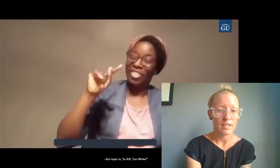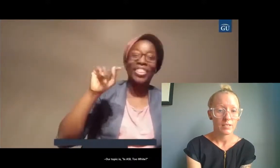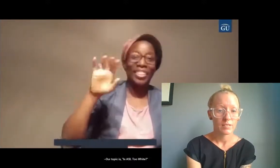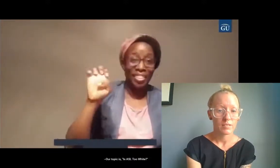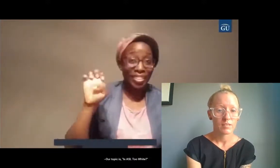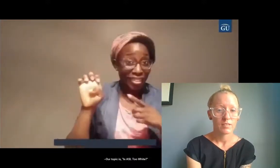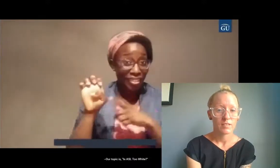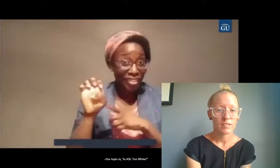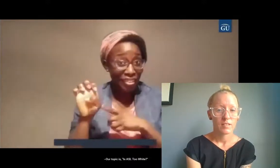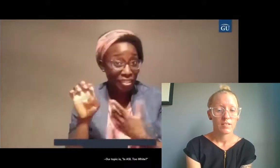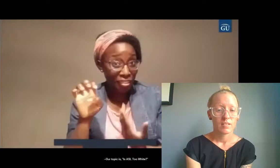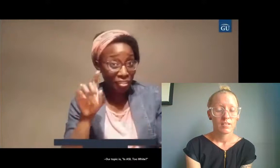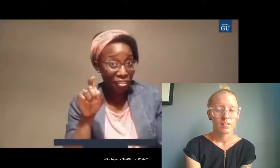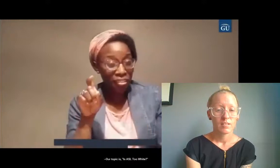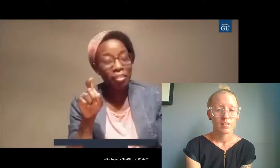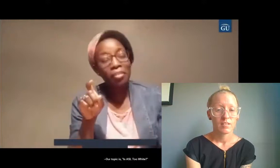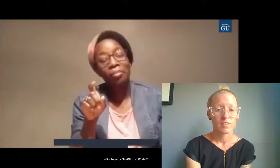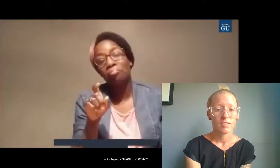too white?